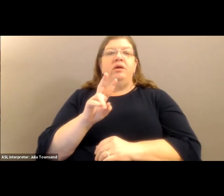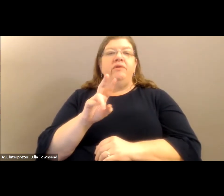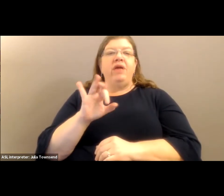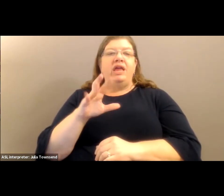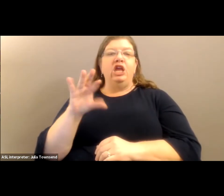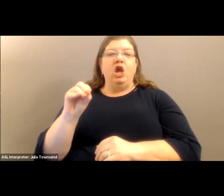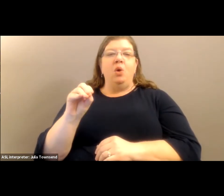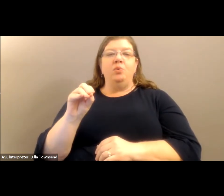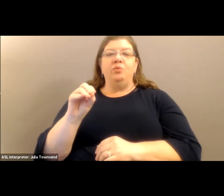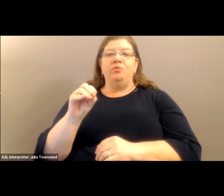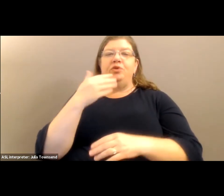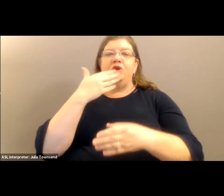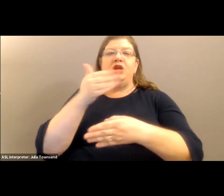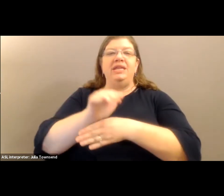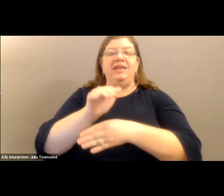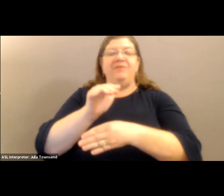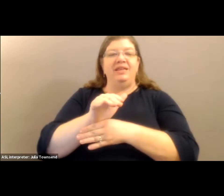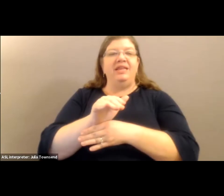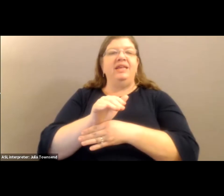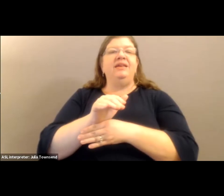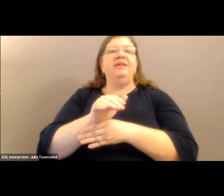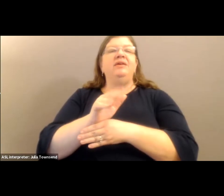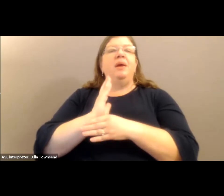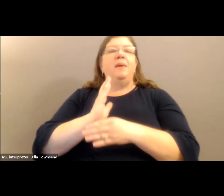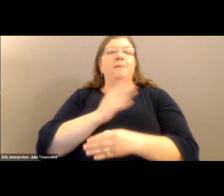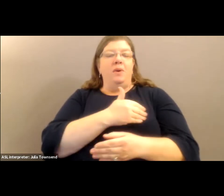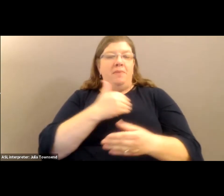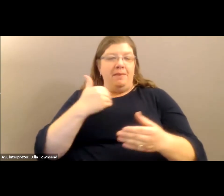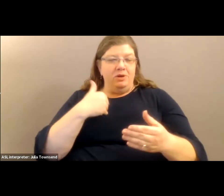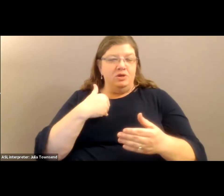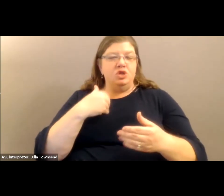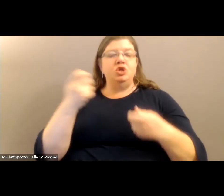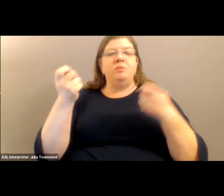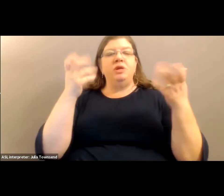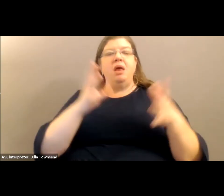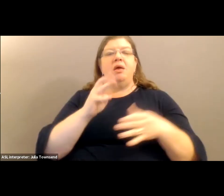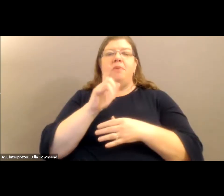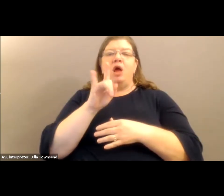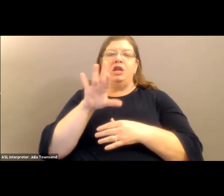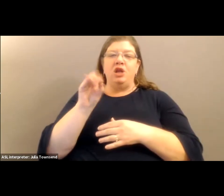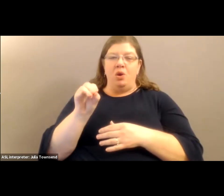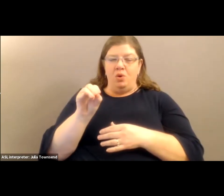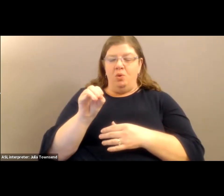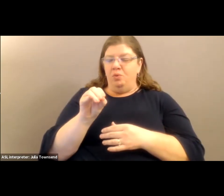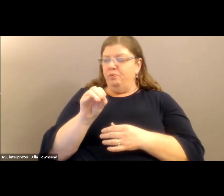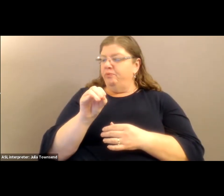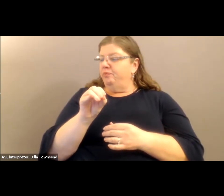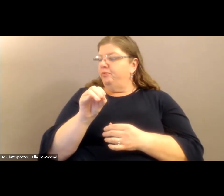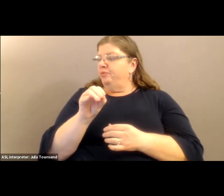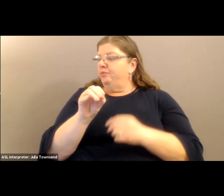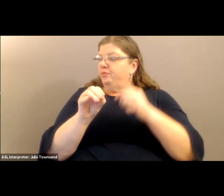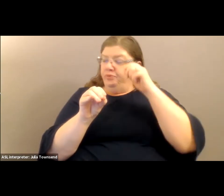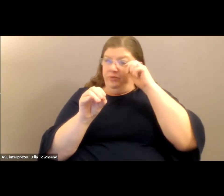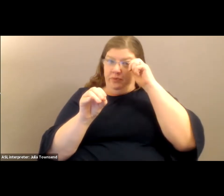Good evening, Board President Munoz, board members, Superintendent Maldonado. I am